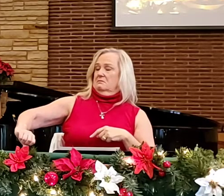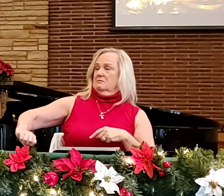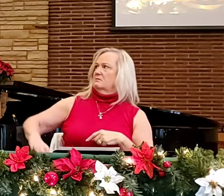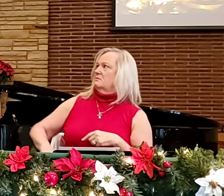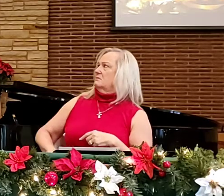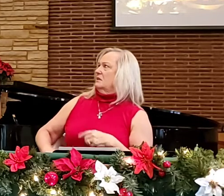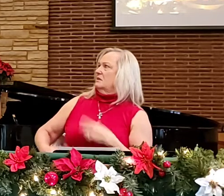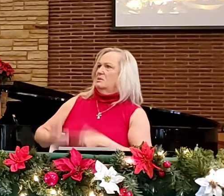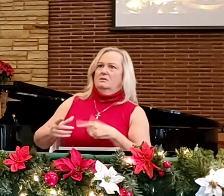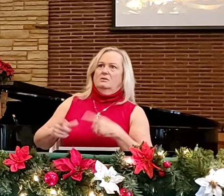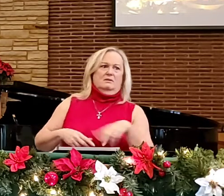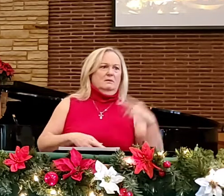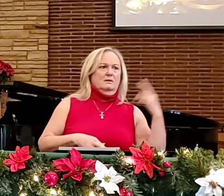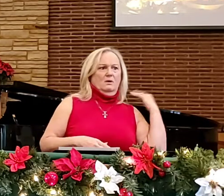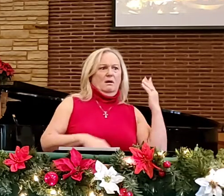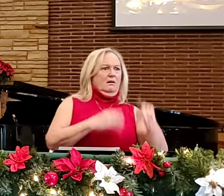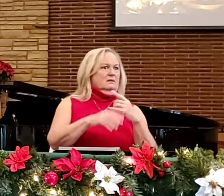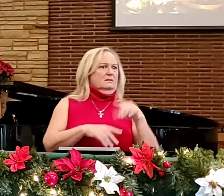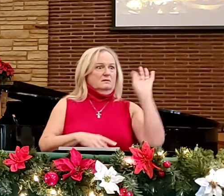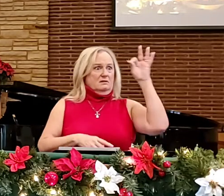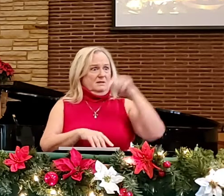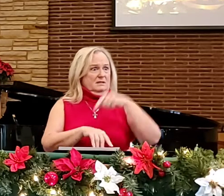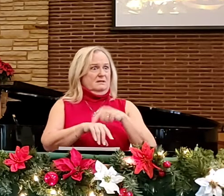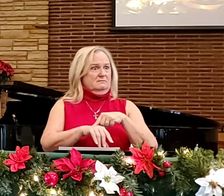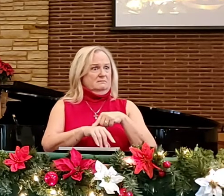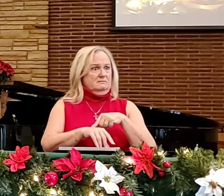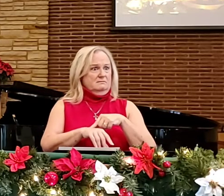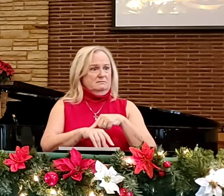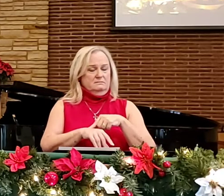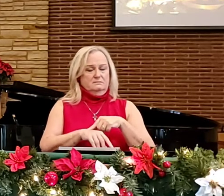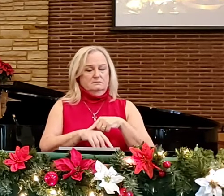what do we do with the rest of the sermon time?